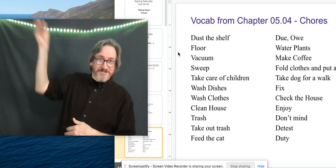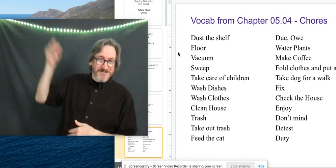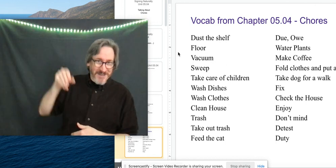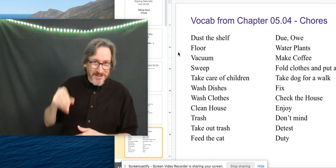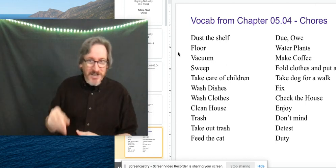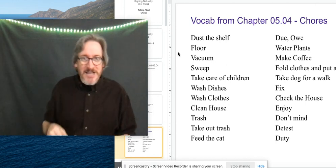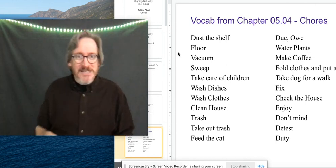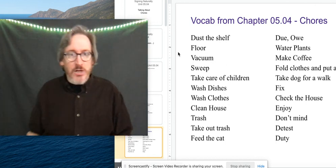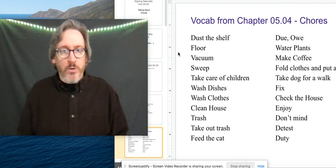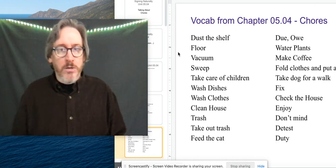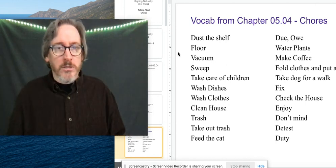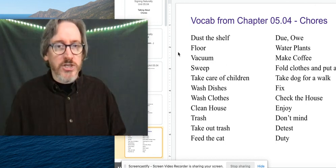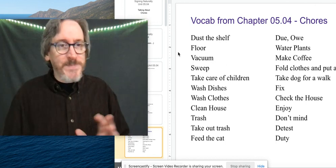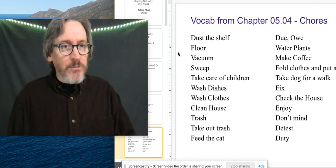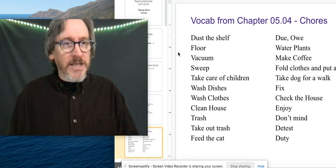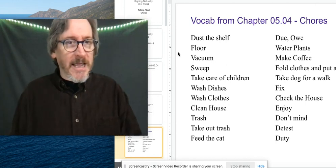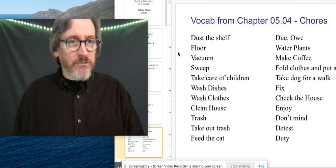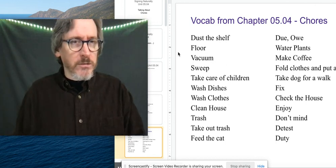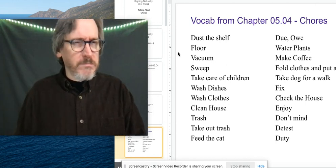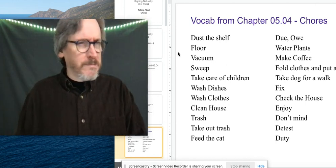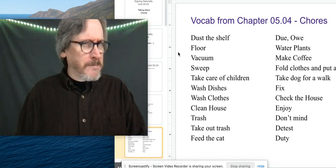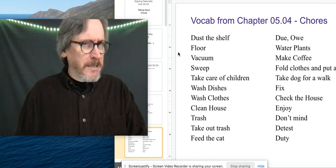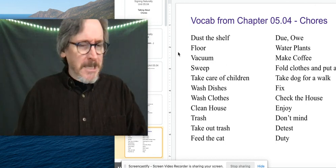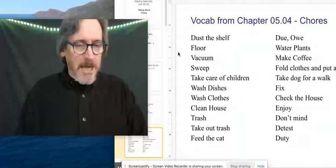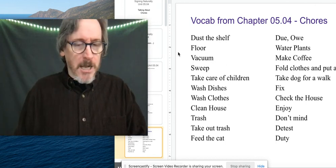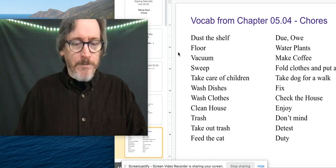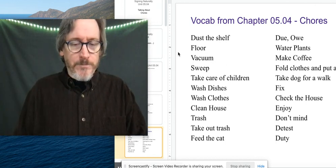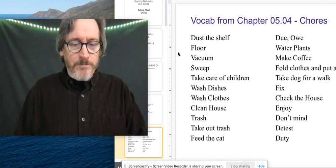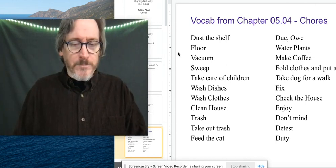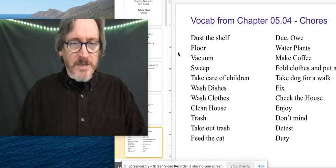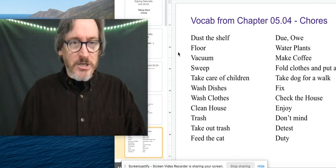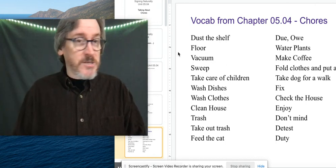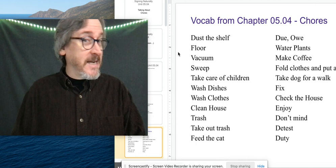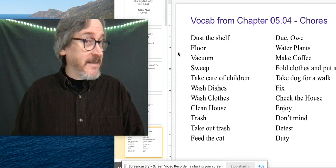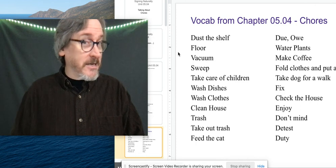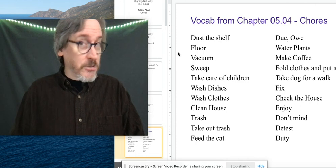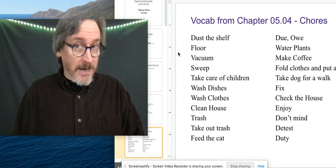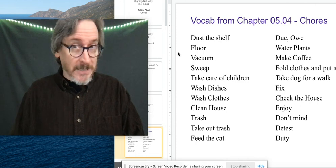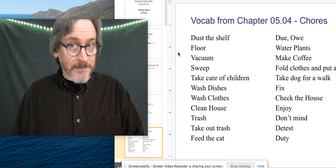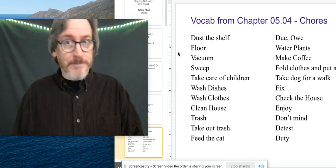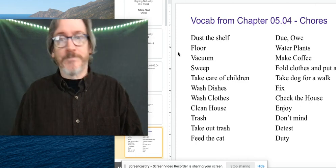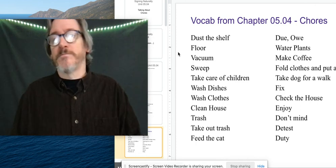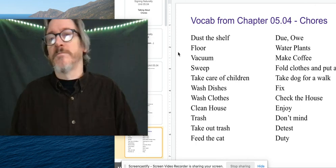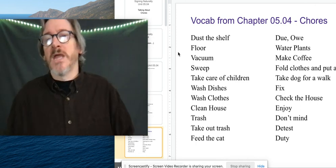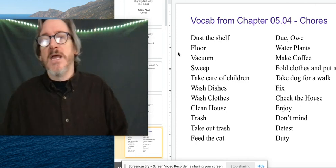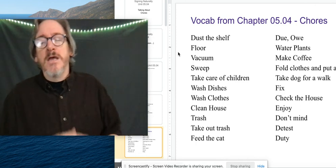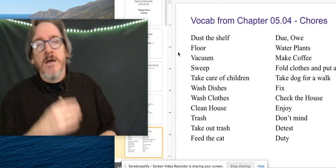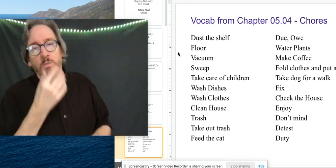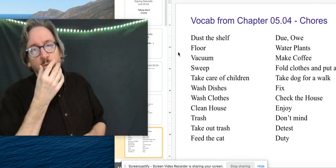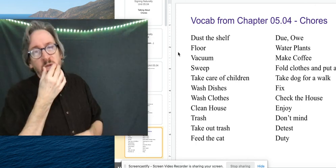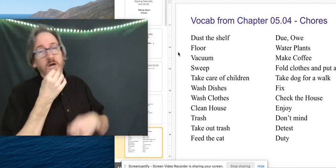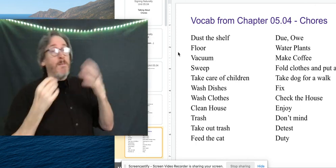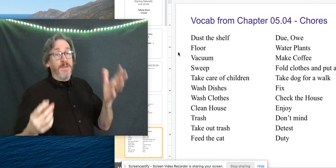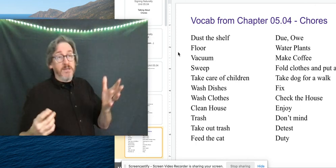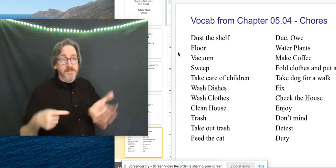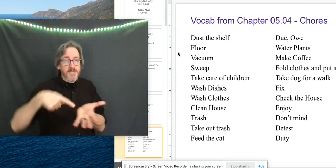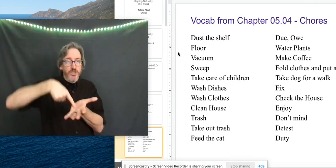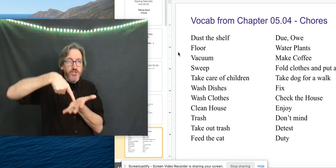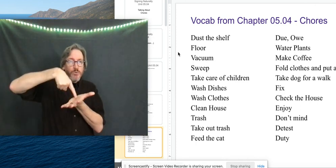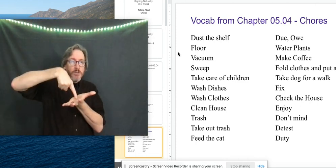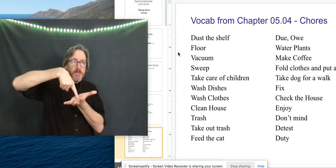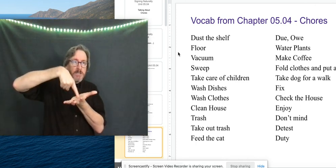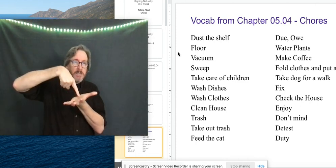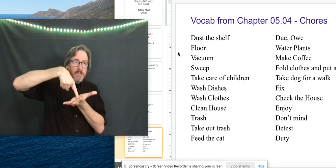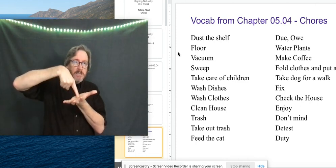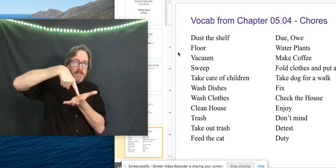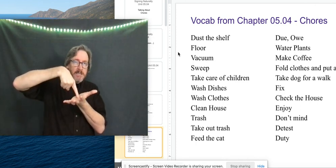cat, right? So just be really careful that you're signing that correctly. When we talk about bills,